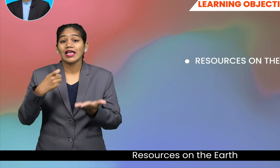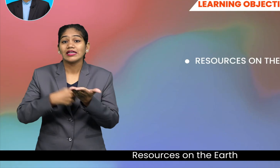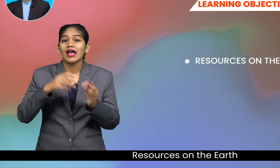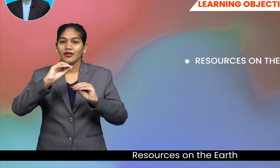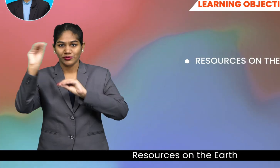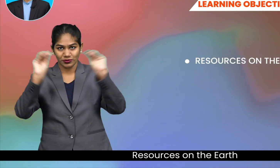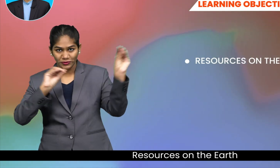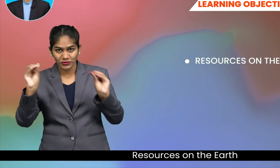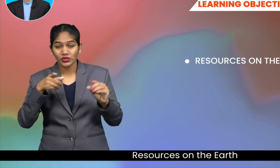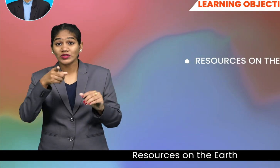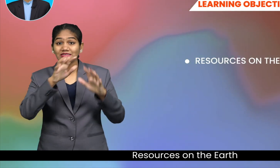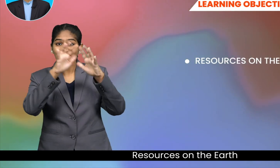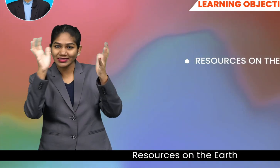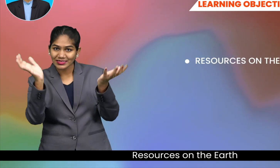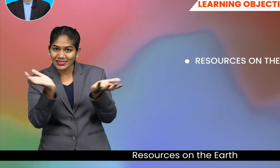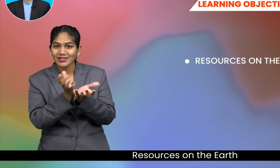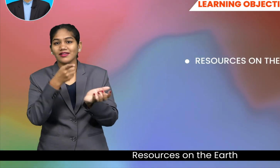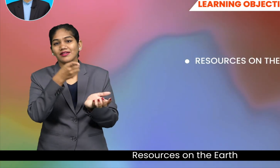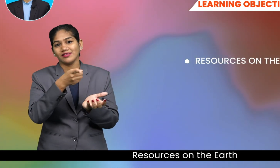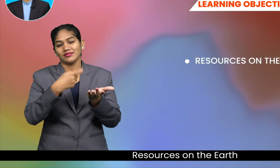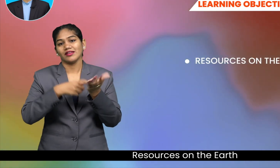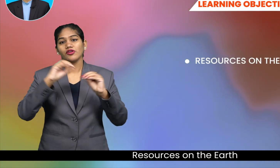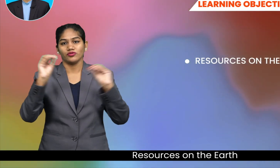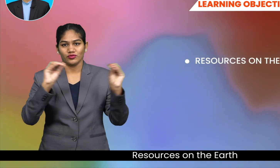resources on the earth,